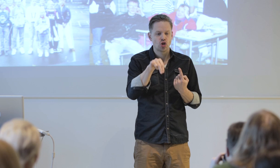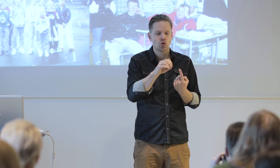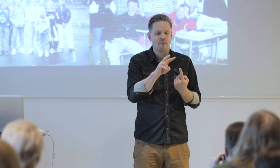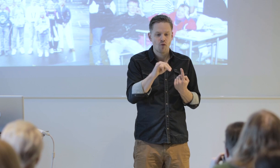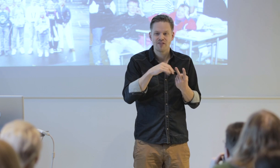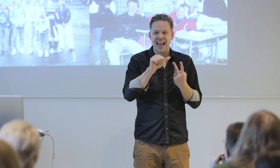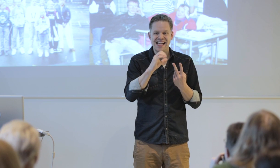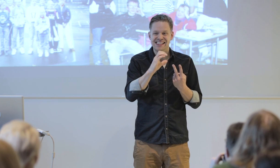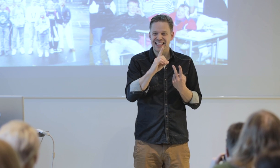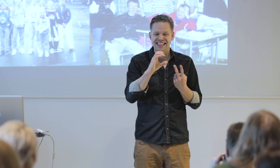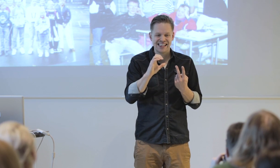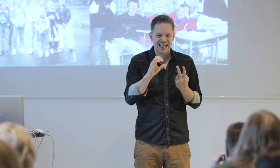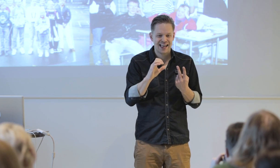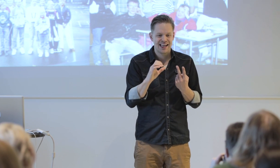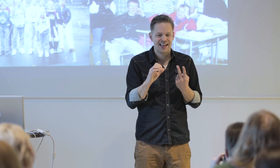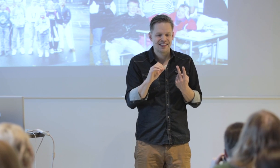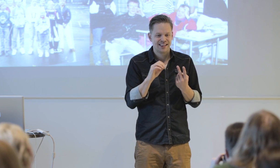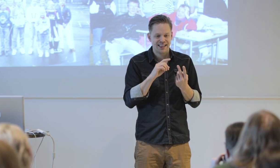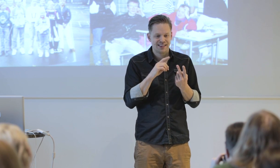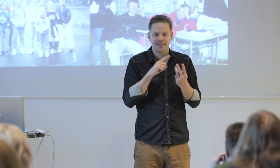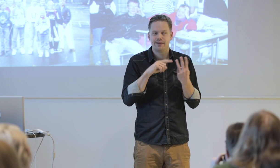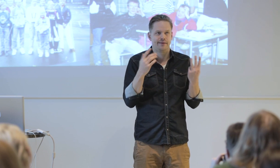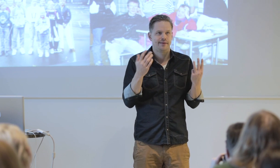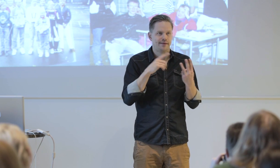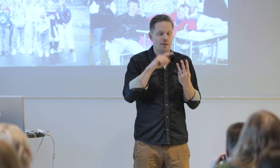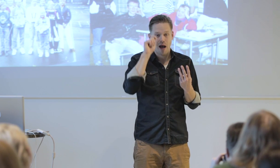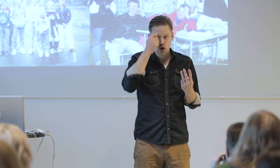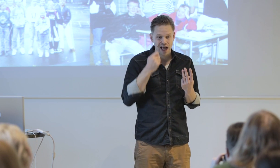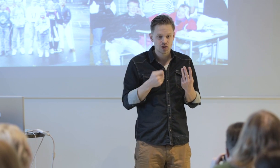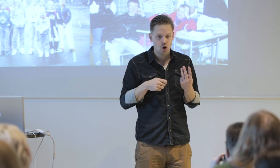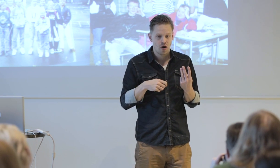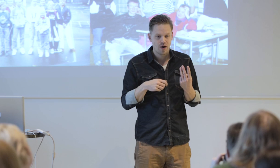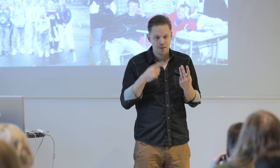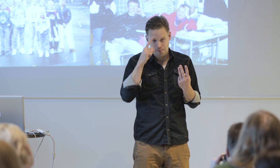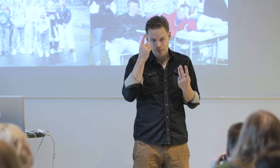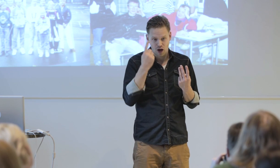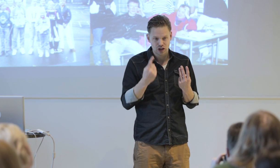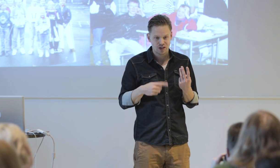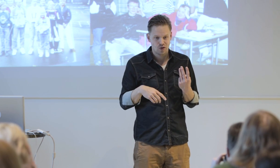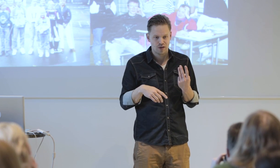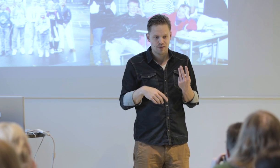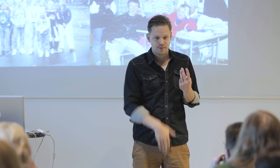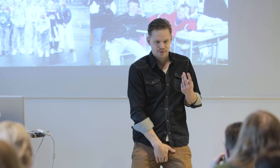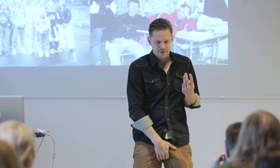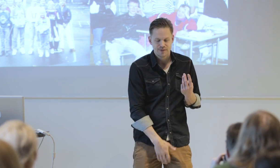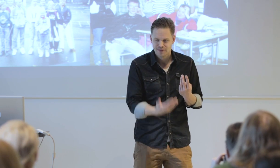Something like Bon Jovi or New Kids on the Block and stuff, AC/DC or Michael Jackson,